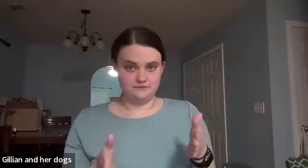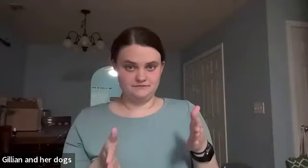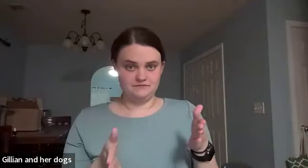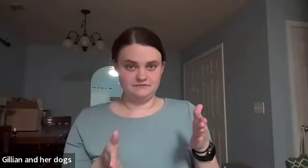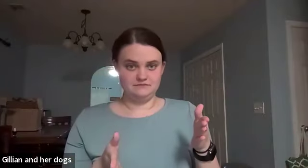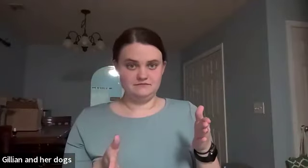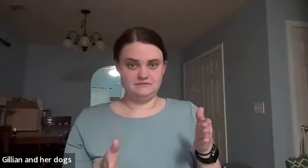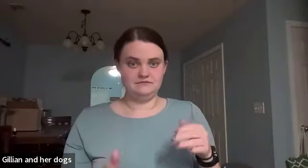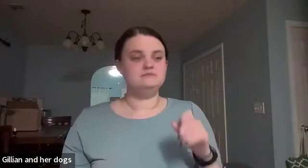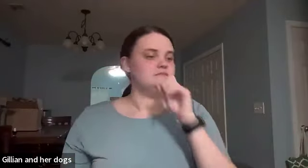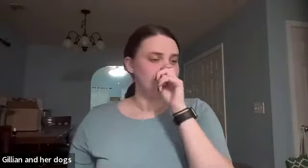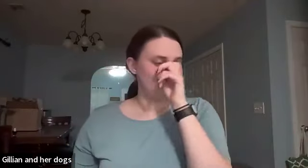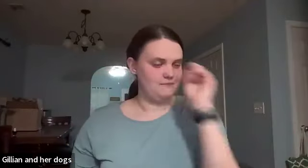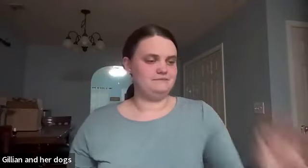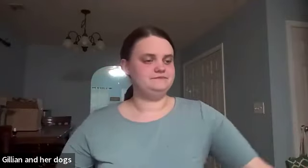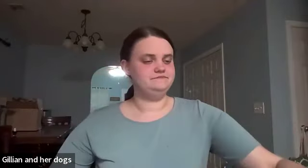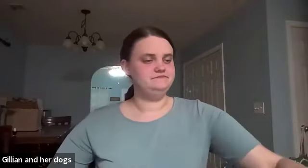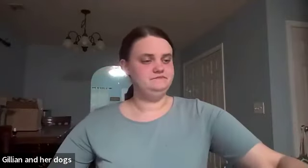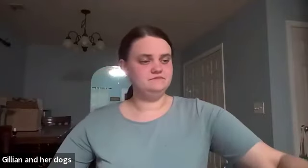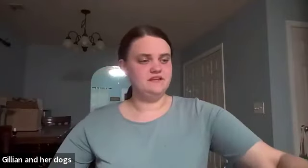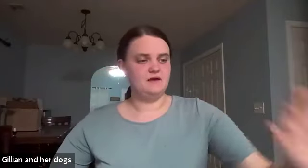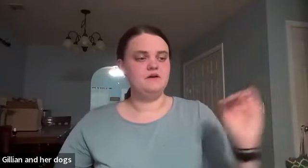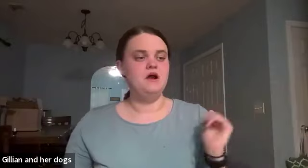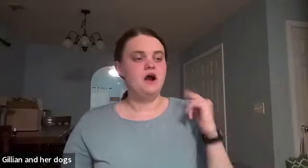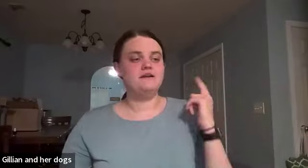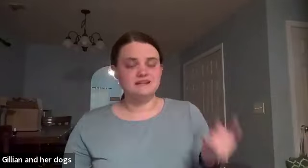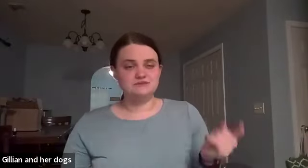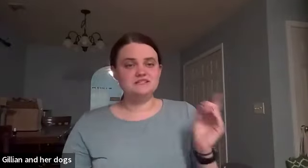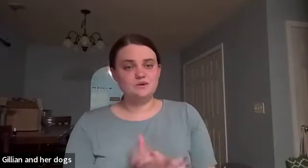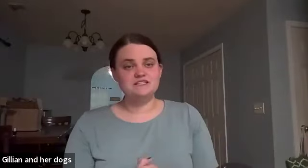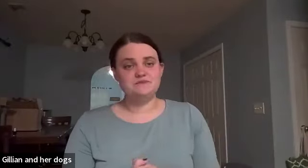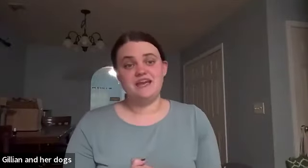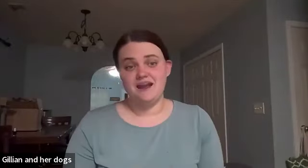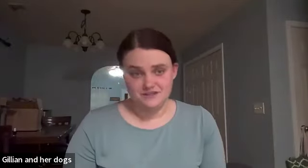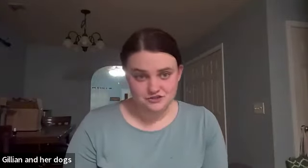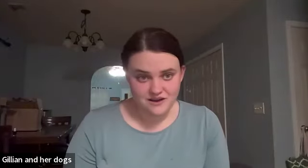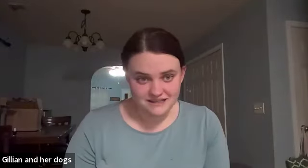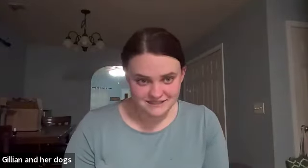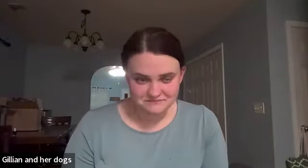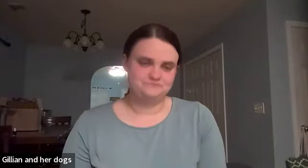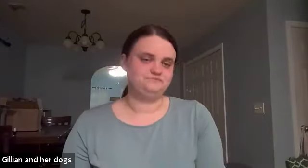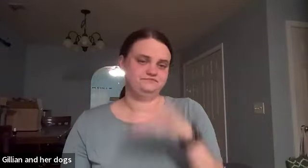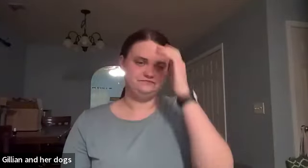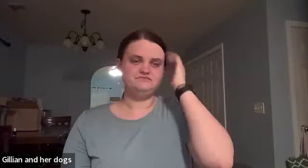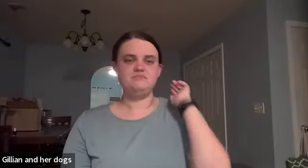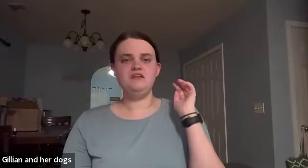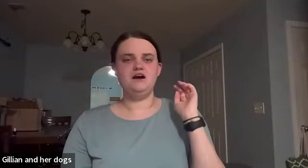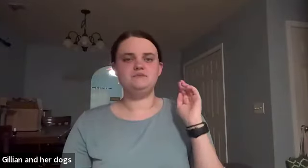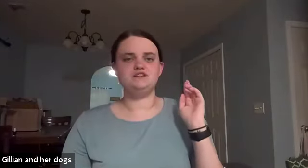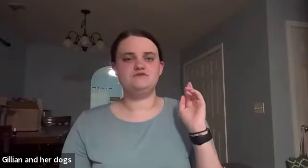Server. Okay. Now, our next one is going to be astronaut. And so